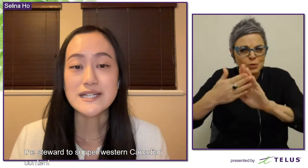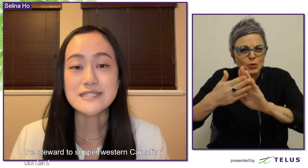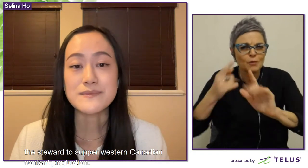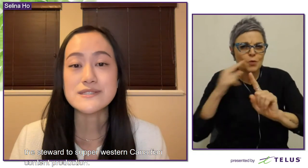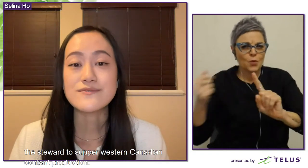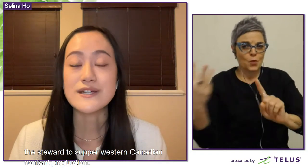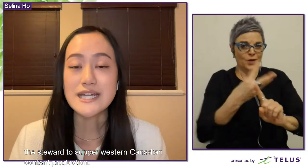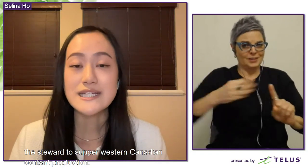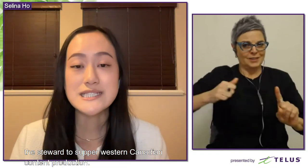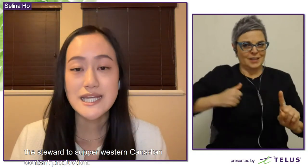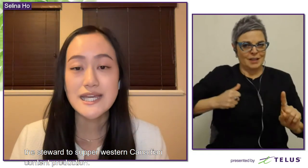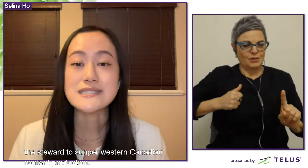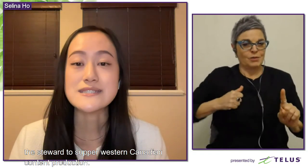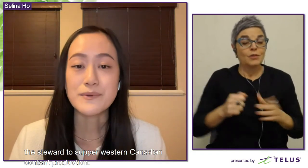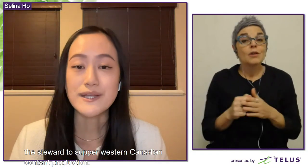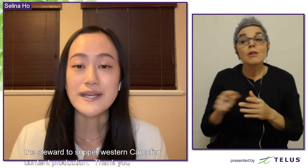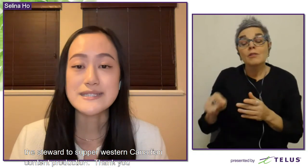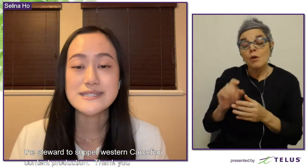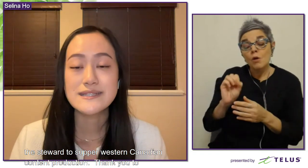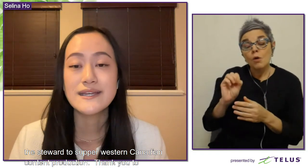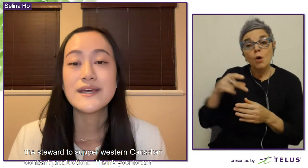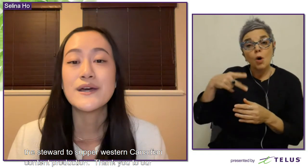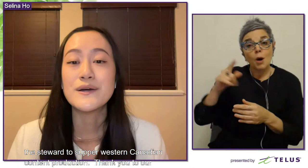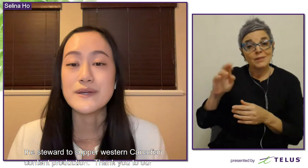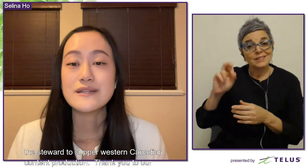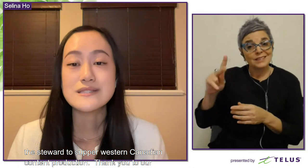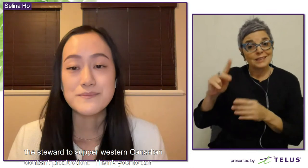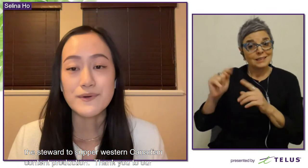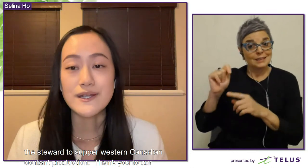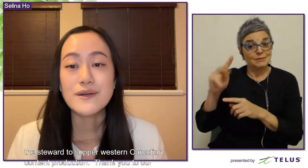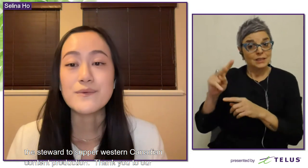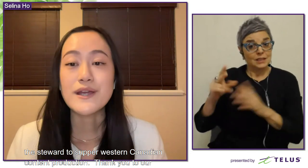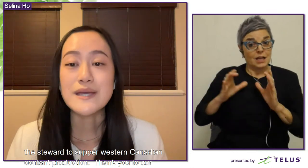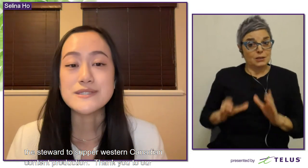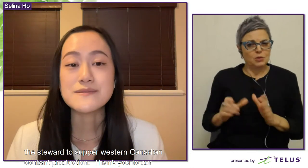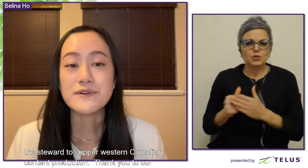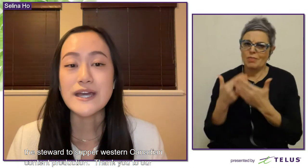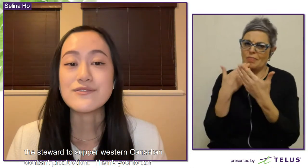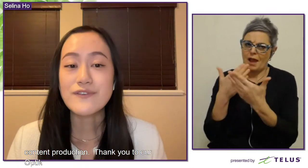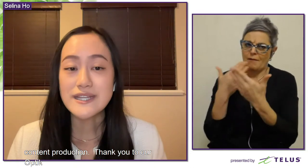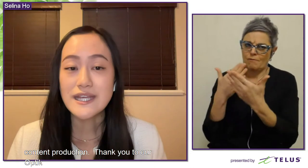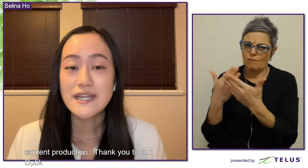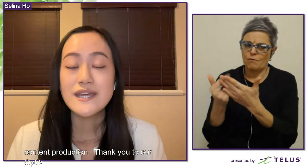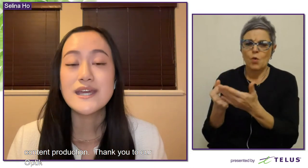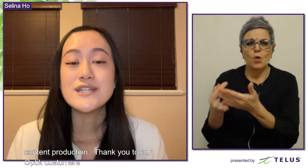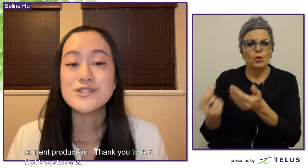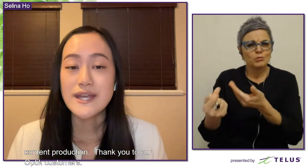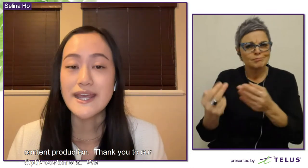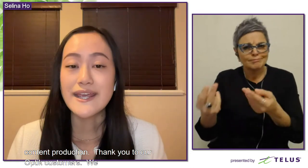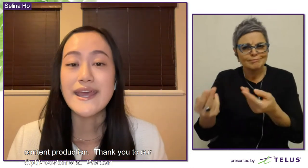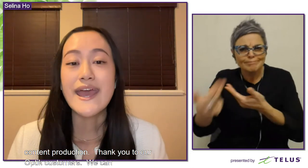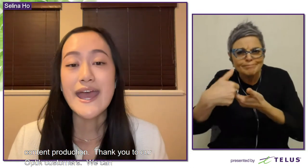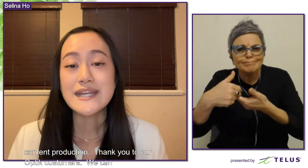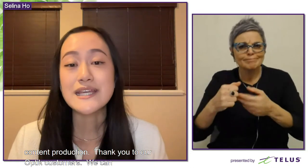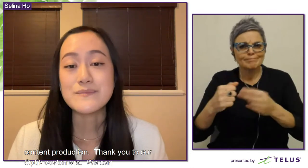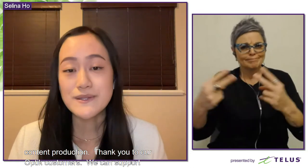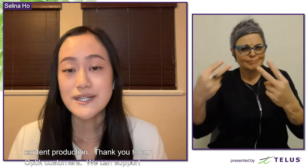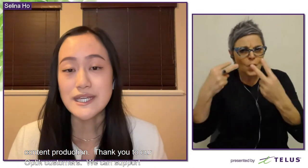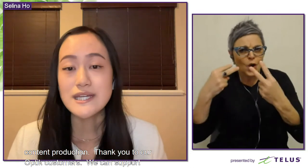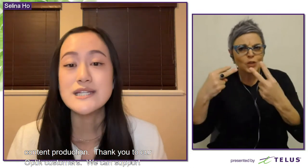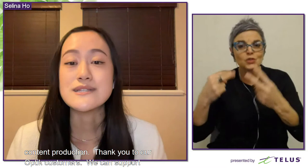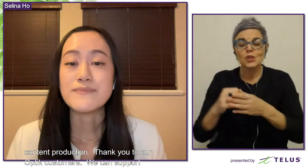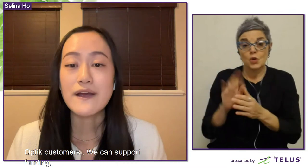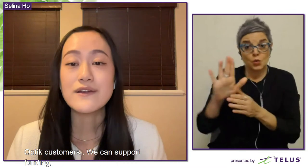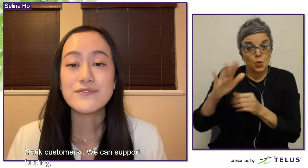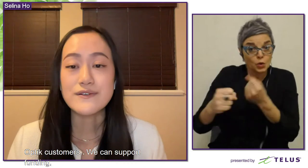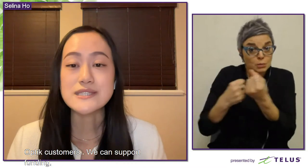TV customers for attending today and supporting us. With your support, we are able to provide funding, training, and a